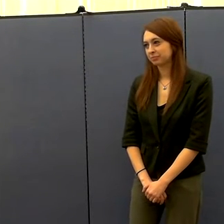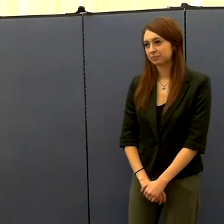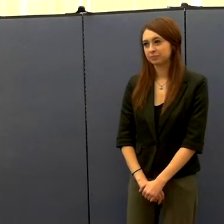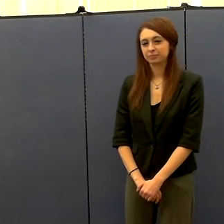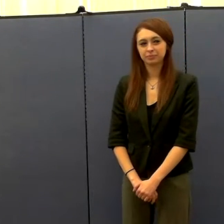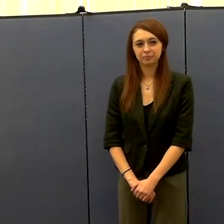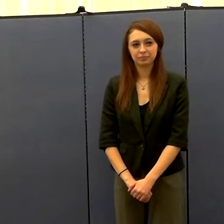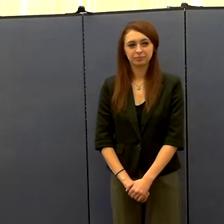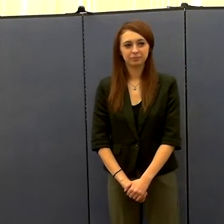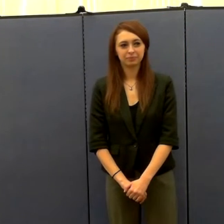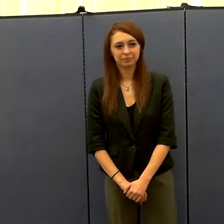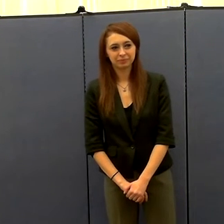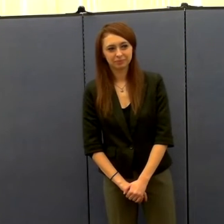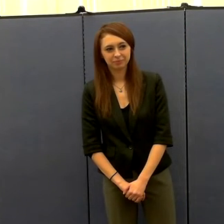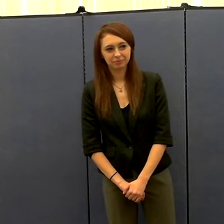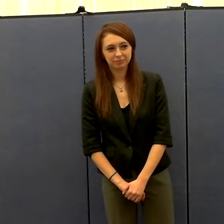What was that?